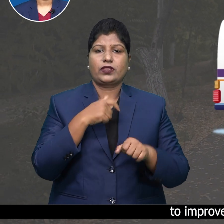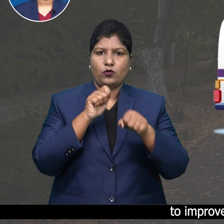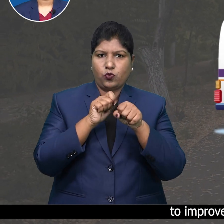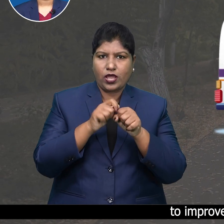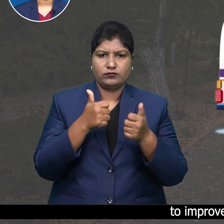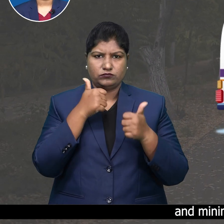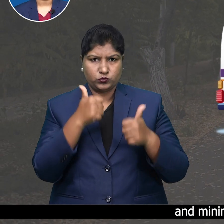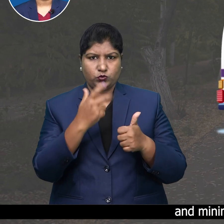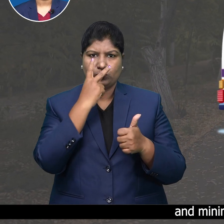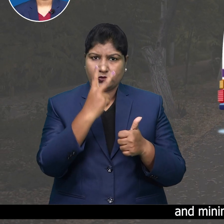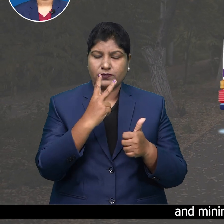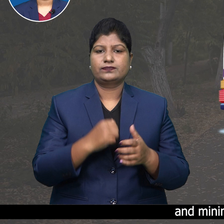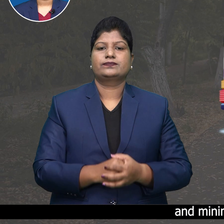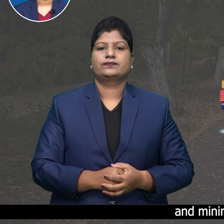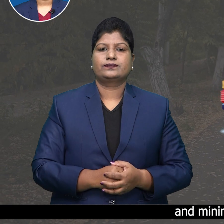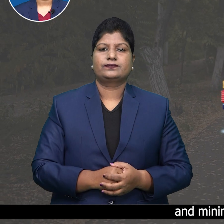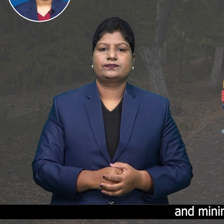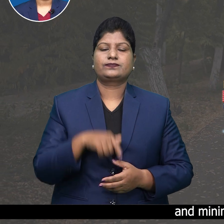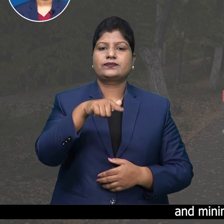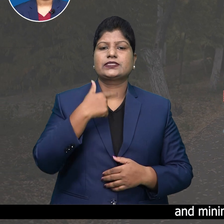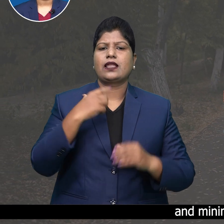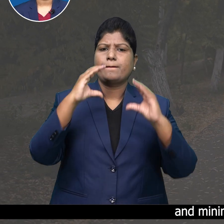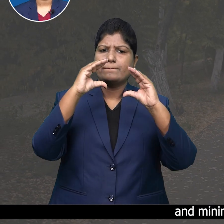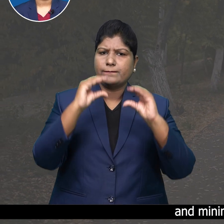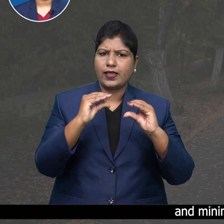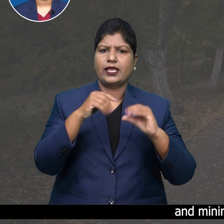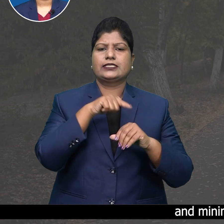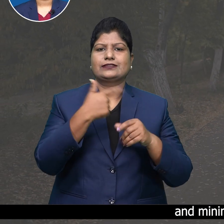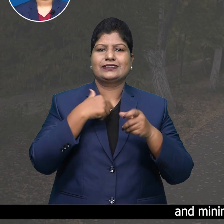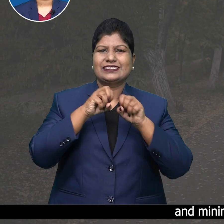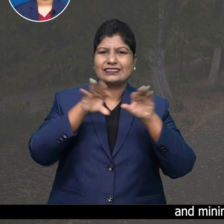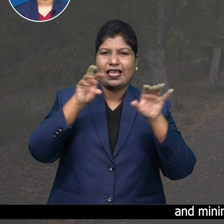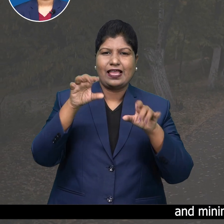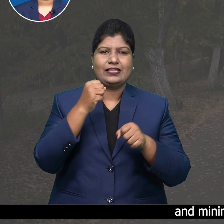efficiency and minimize emissions.